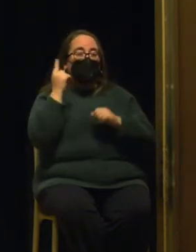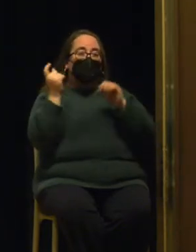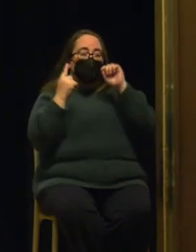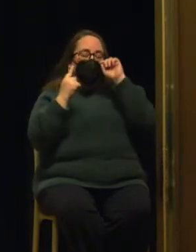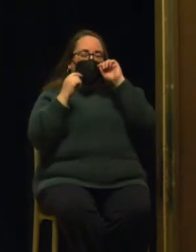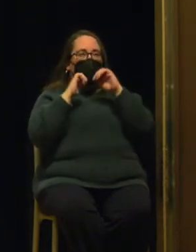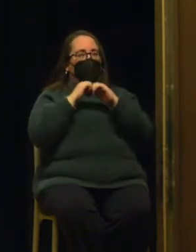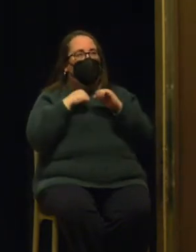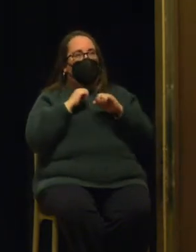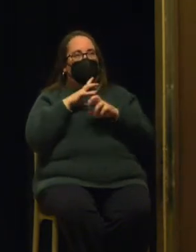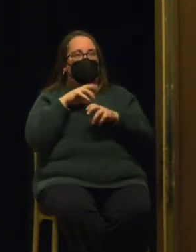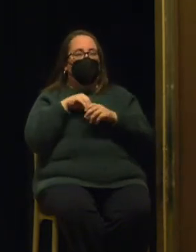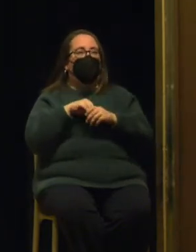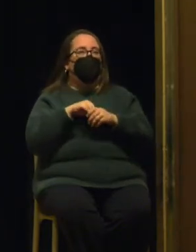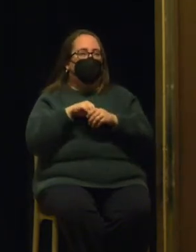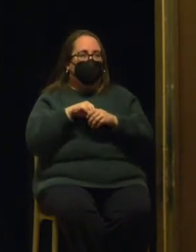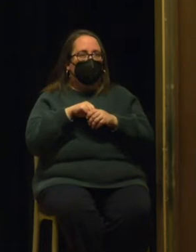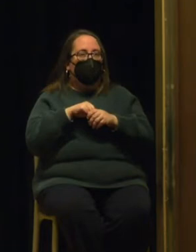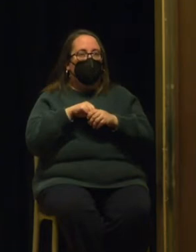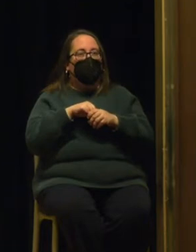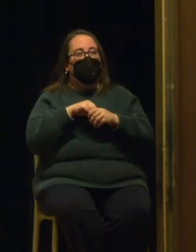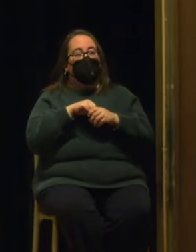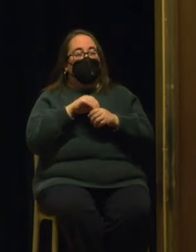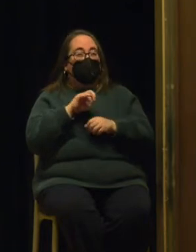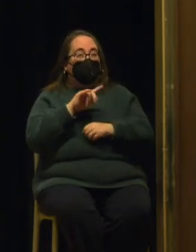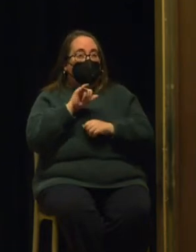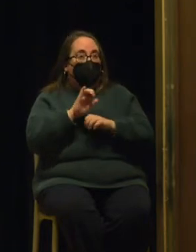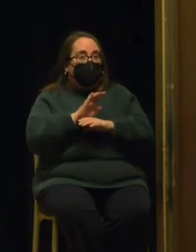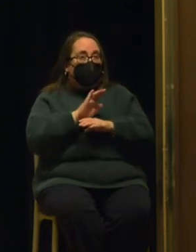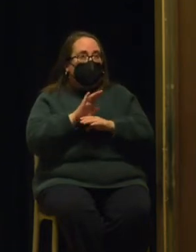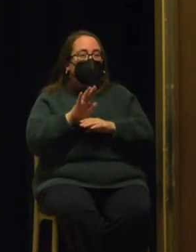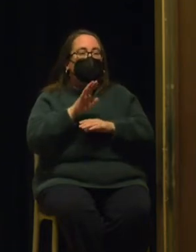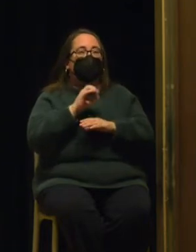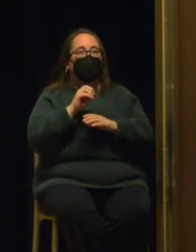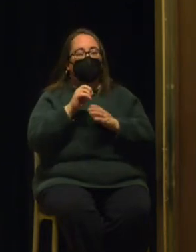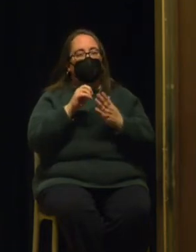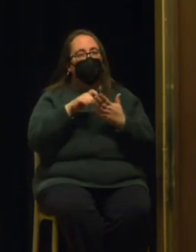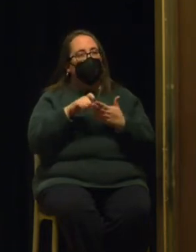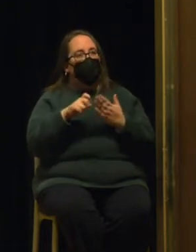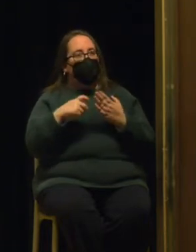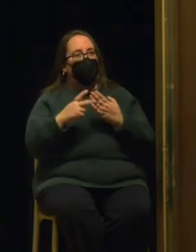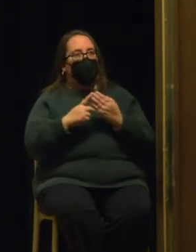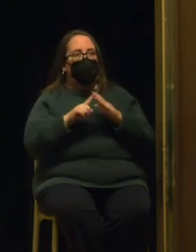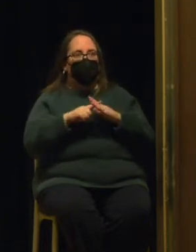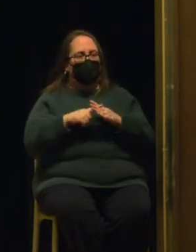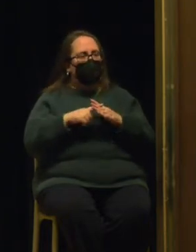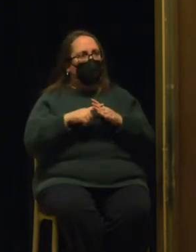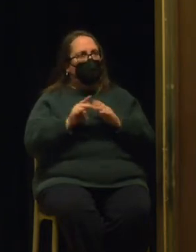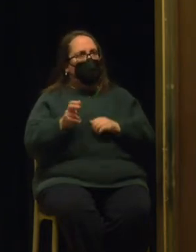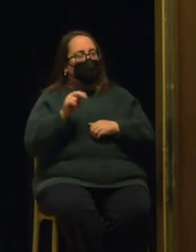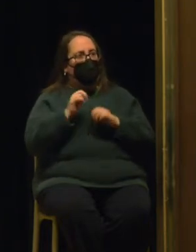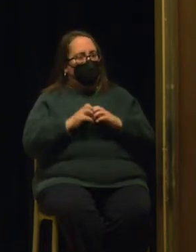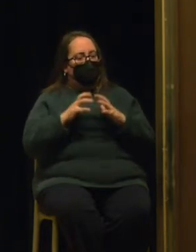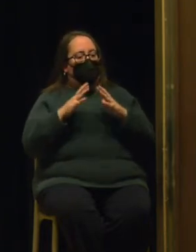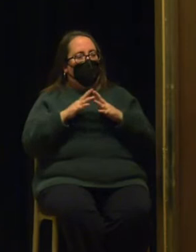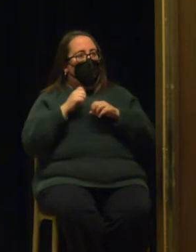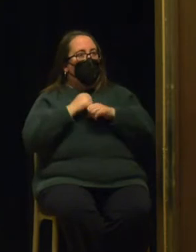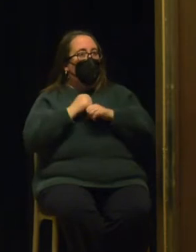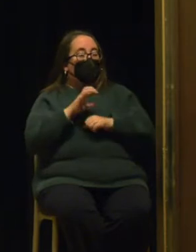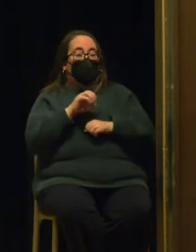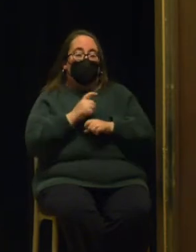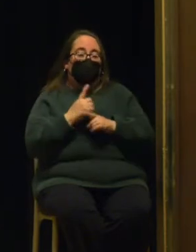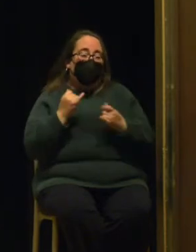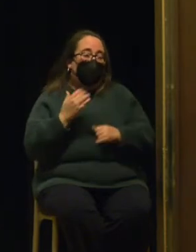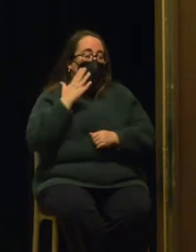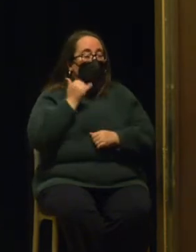how can I get into, you know, the media business and programming, I would say start a production company right now. Yeah. Because